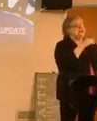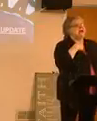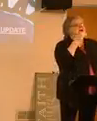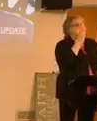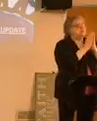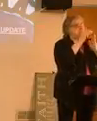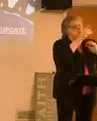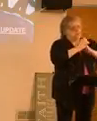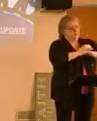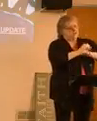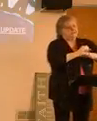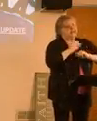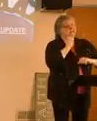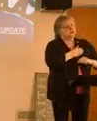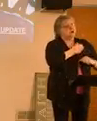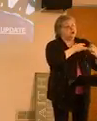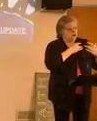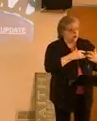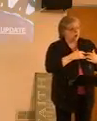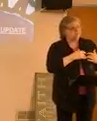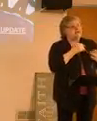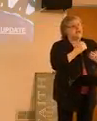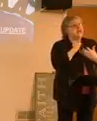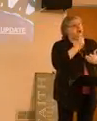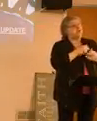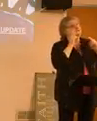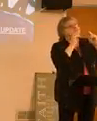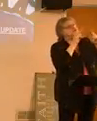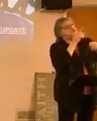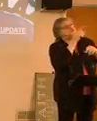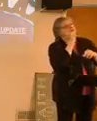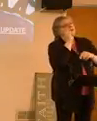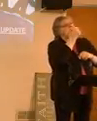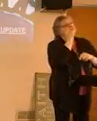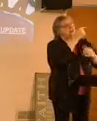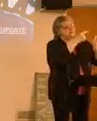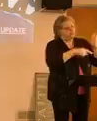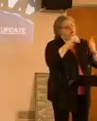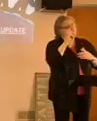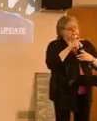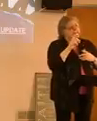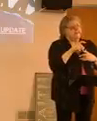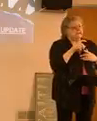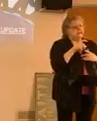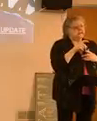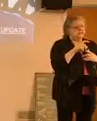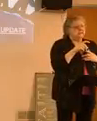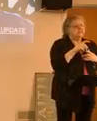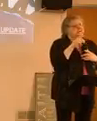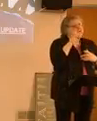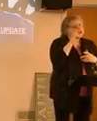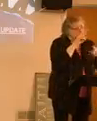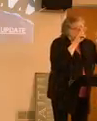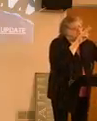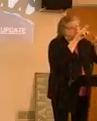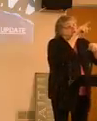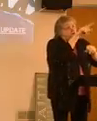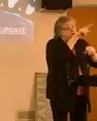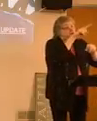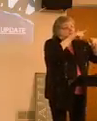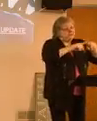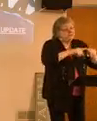that you will guard our hearts. Help us to always look to you every day for what we need, to look to you for our